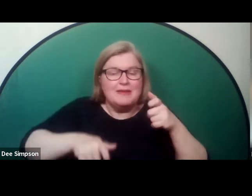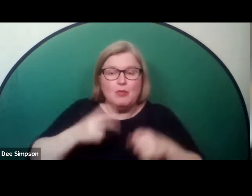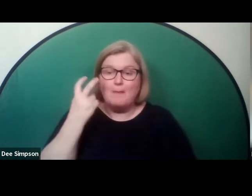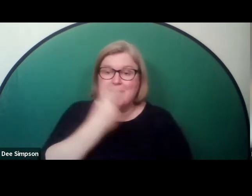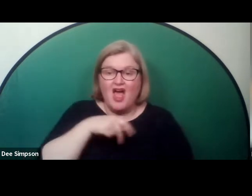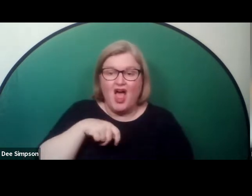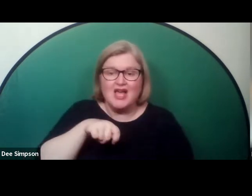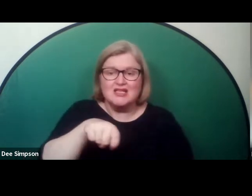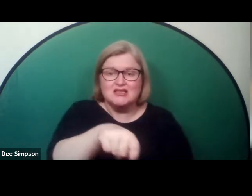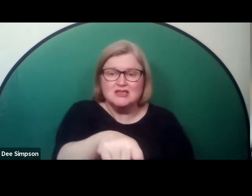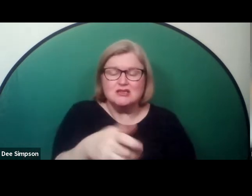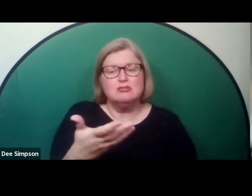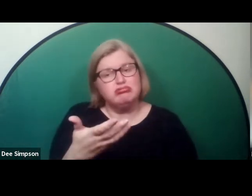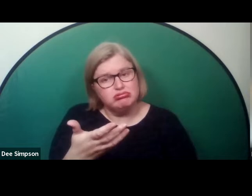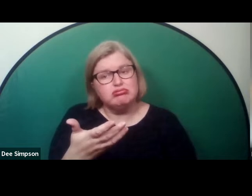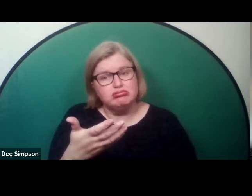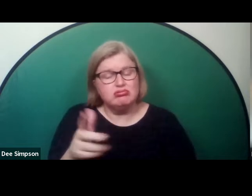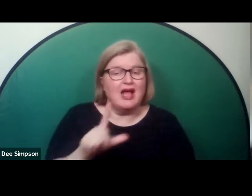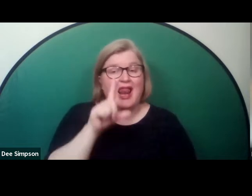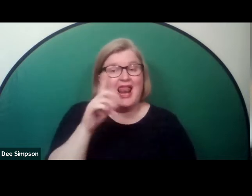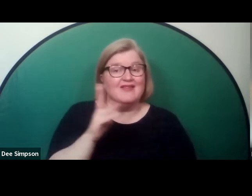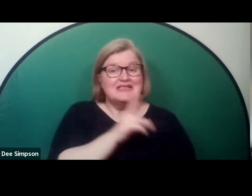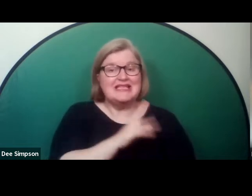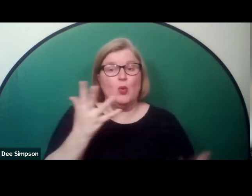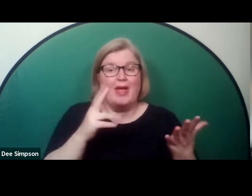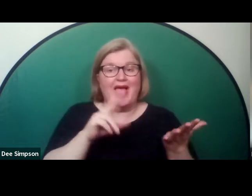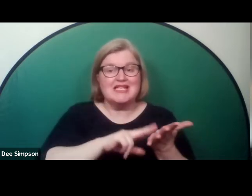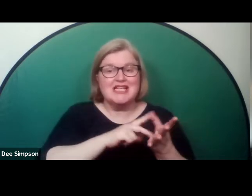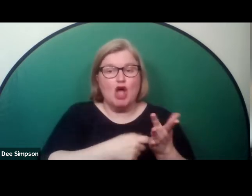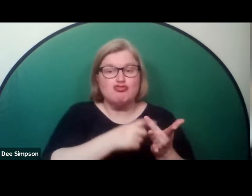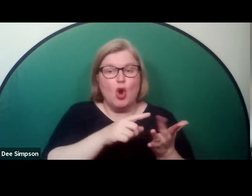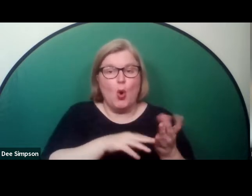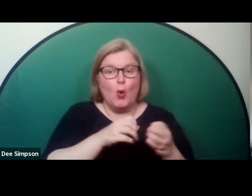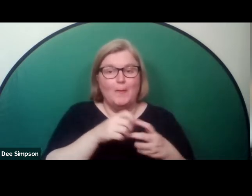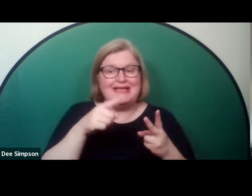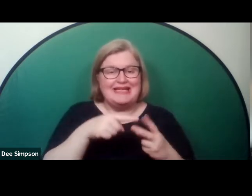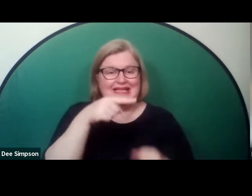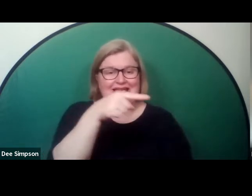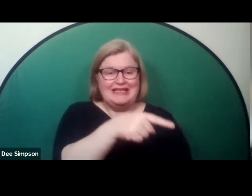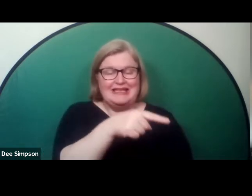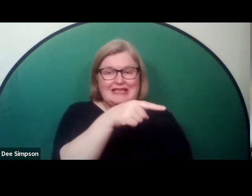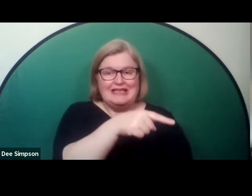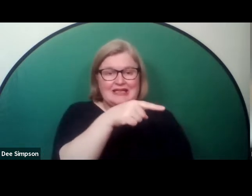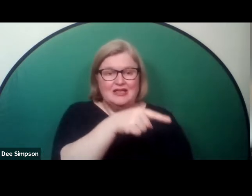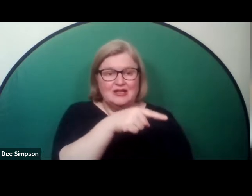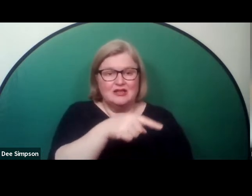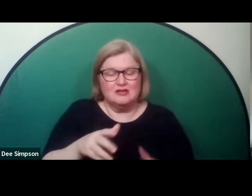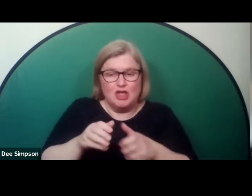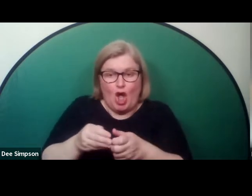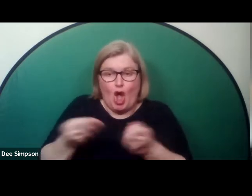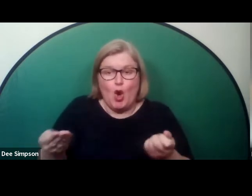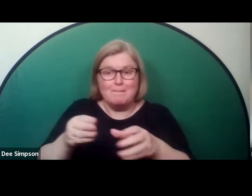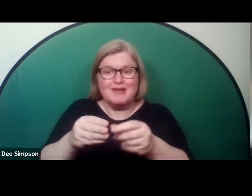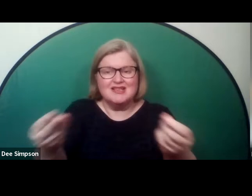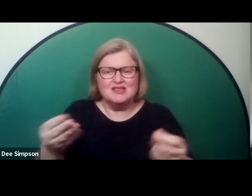impairments. The first image on the left in Nairobi shows how an open drain along an alleyway in an informal settlement could be